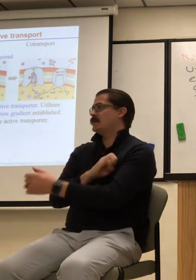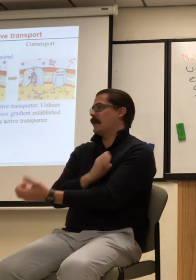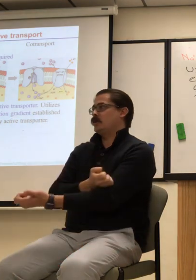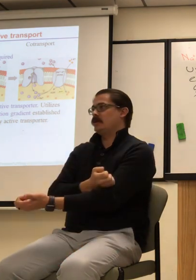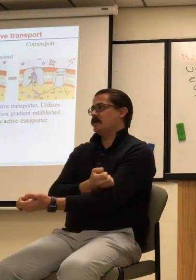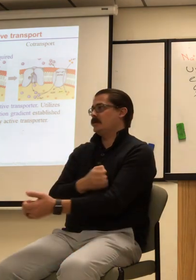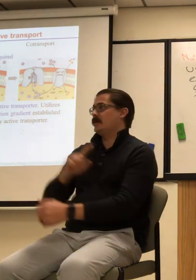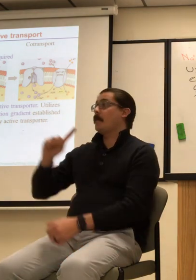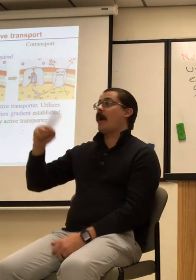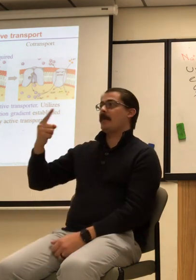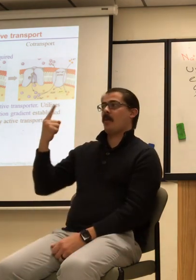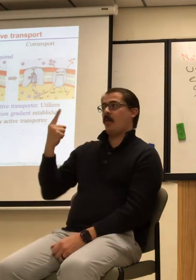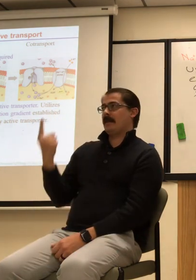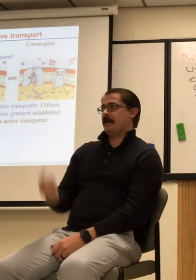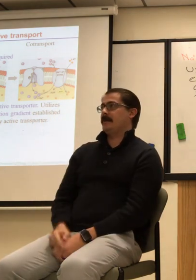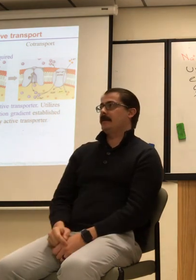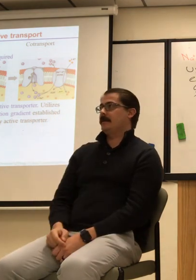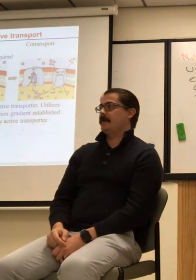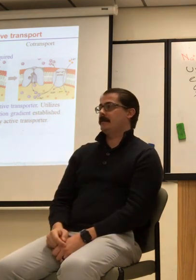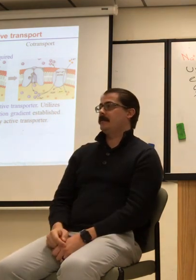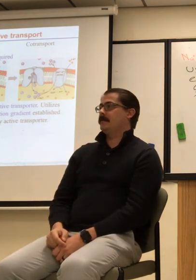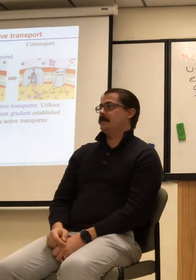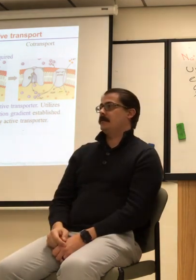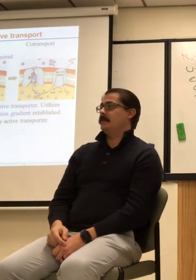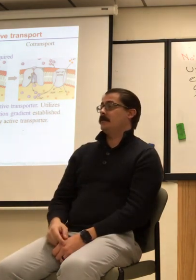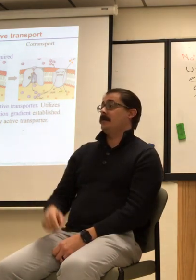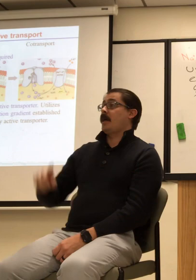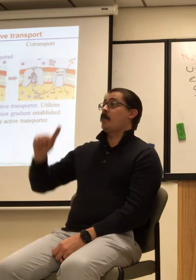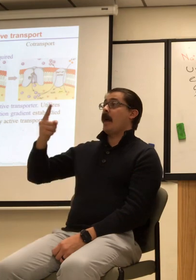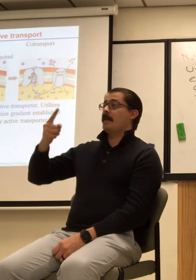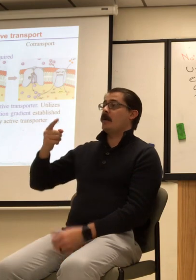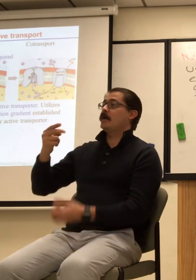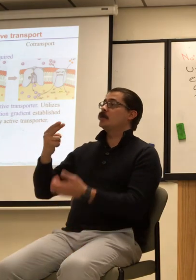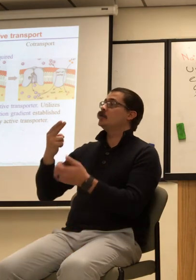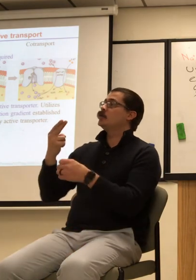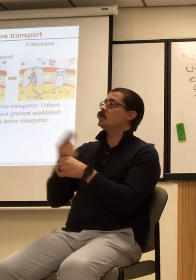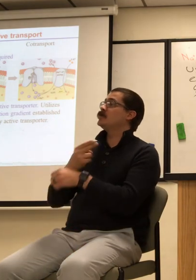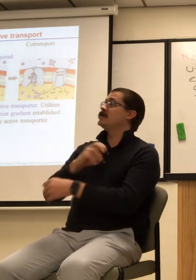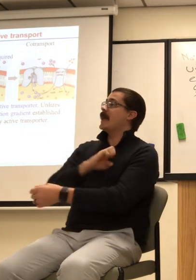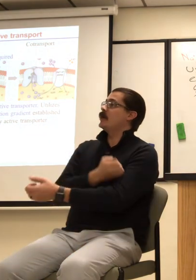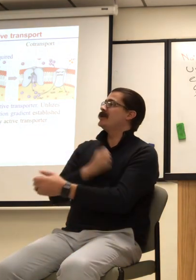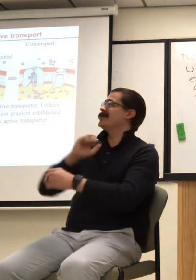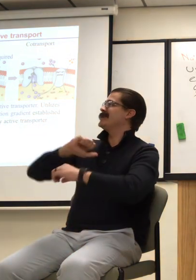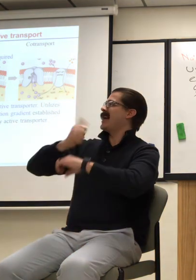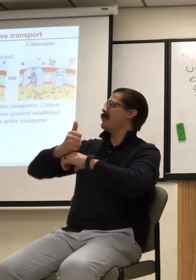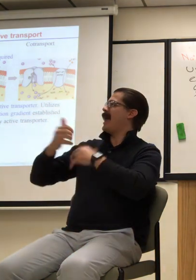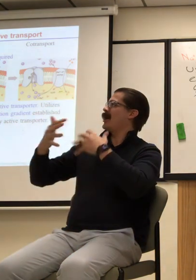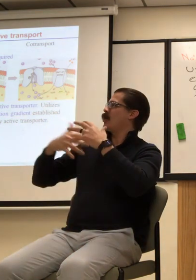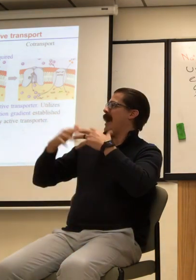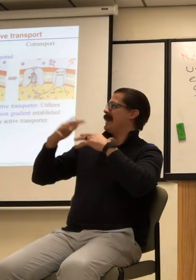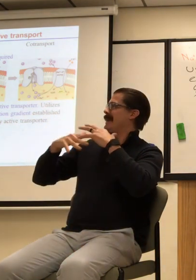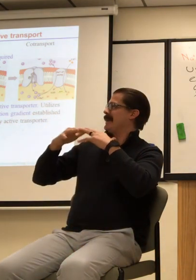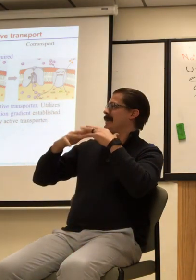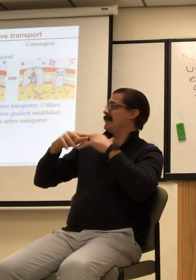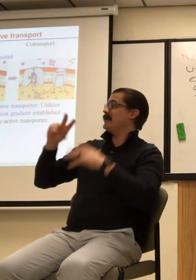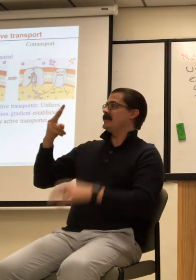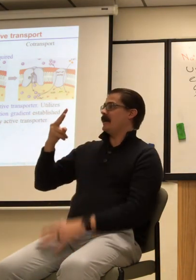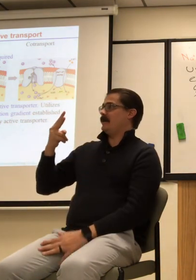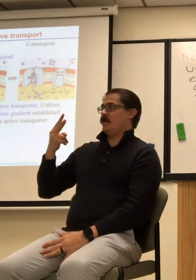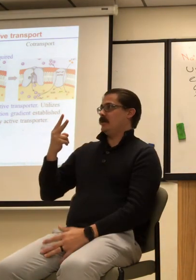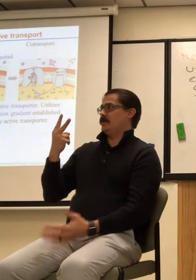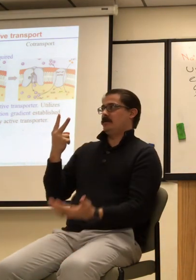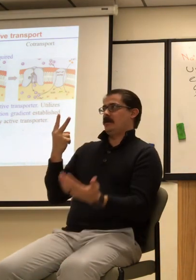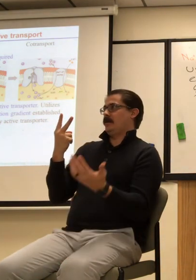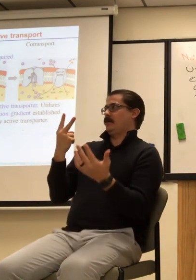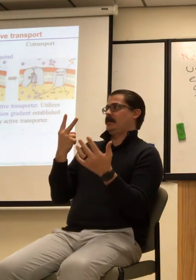The primary does. Right. It spends the energy to establish the gradient, the secondary just uses